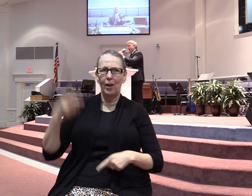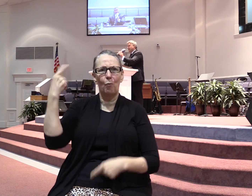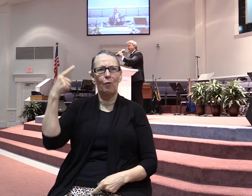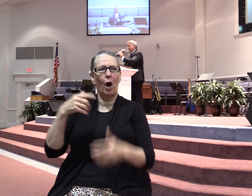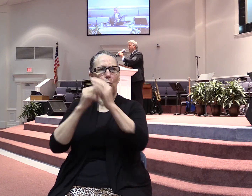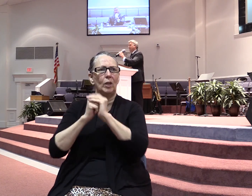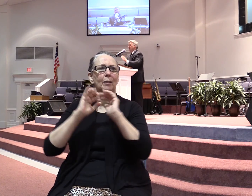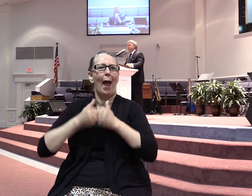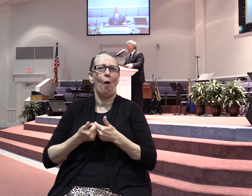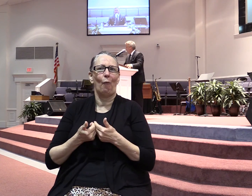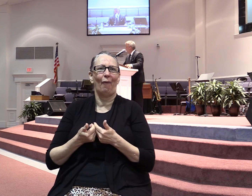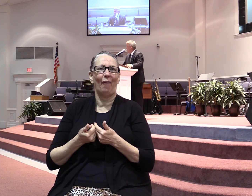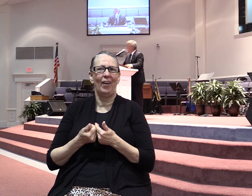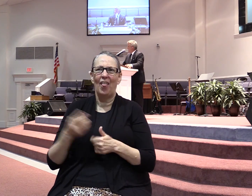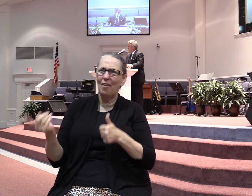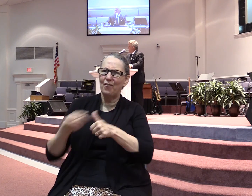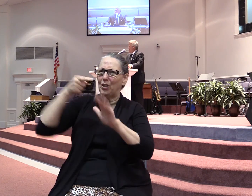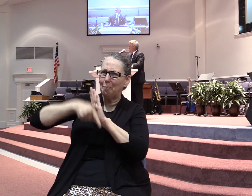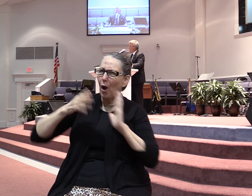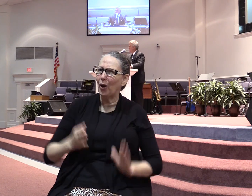first fratricide, the first murder.